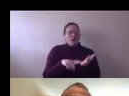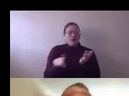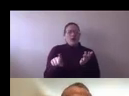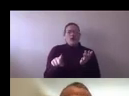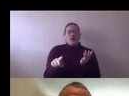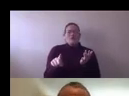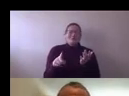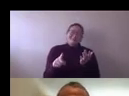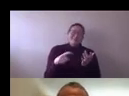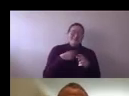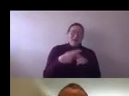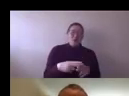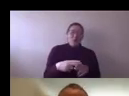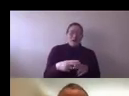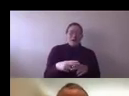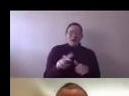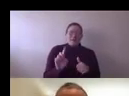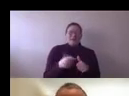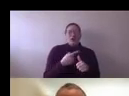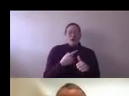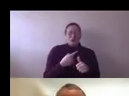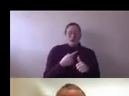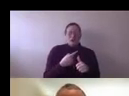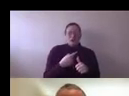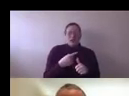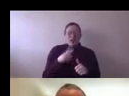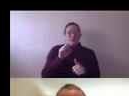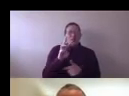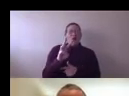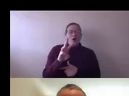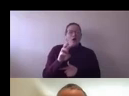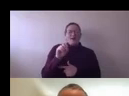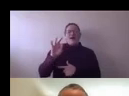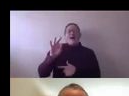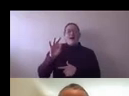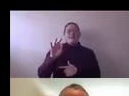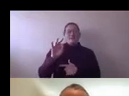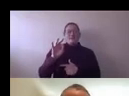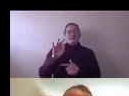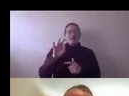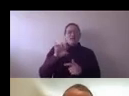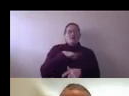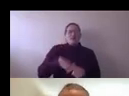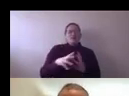I call it the first law, come to this first law of Chinese American studies.